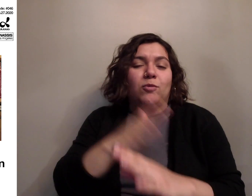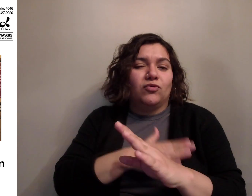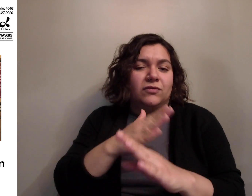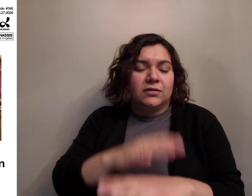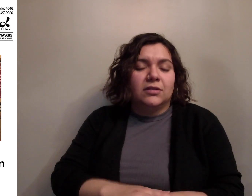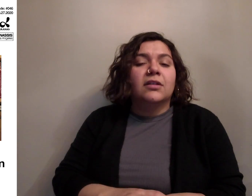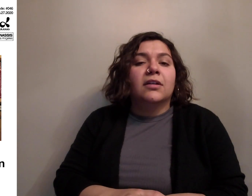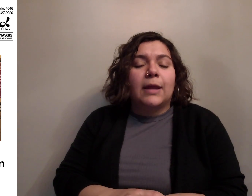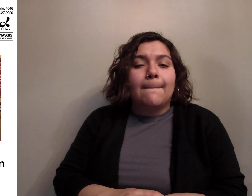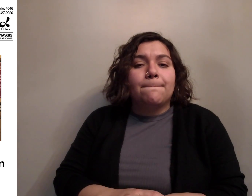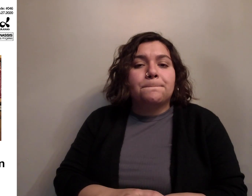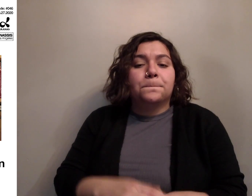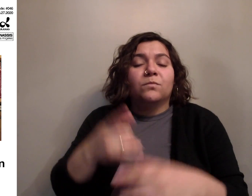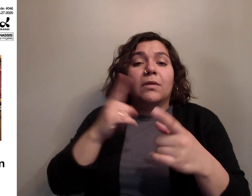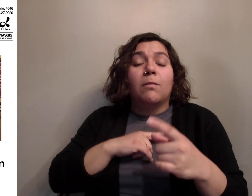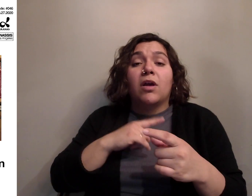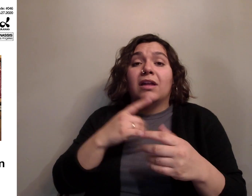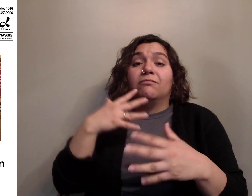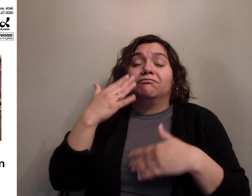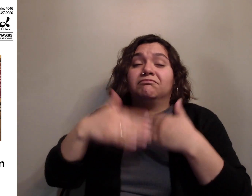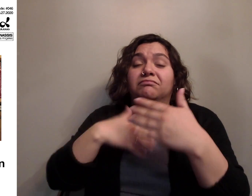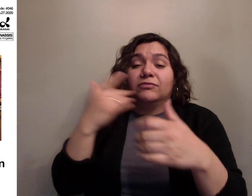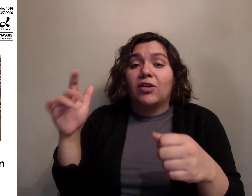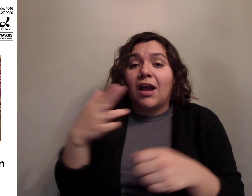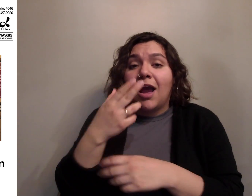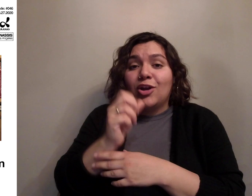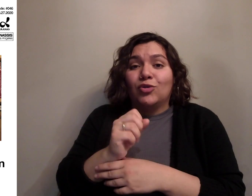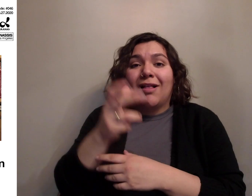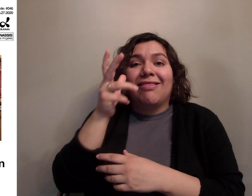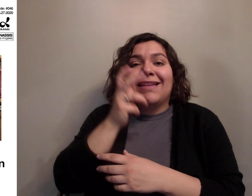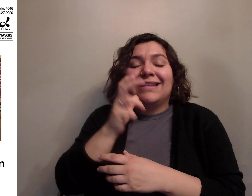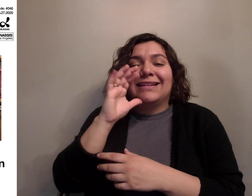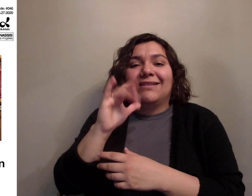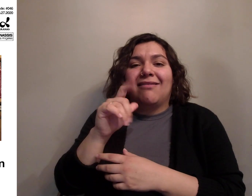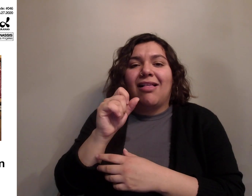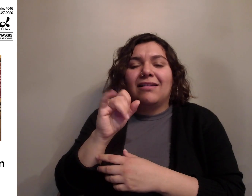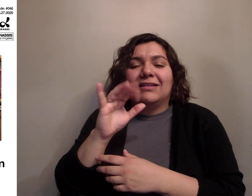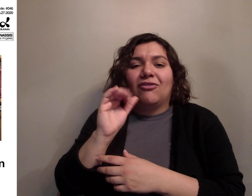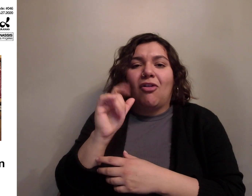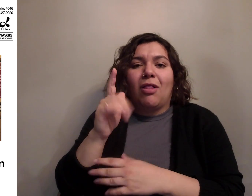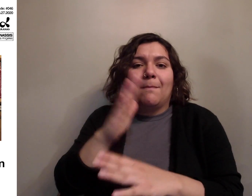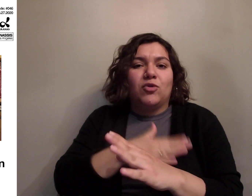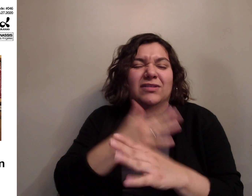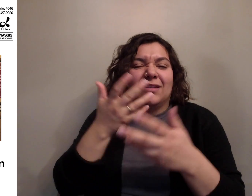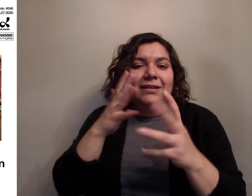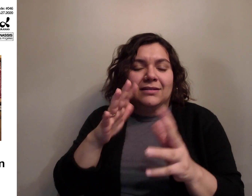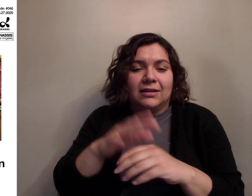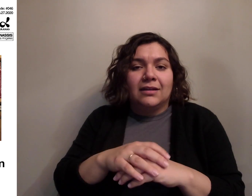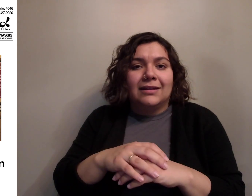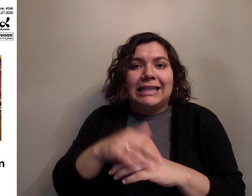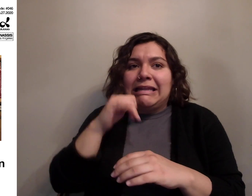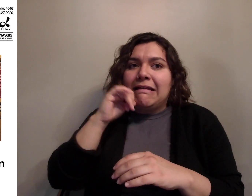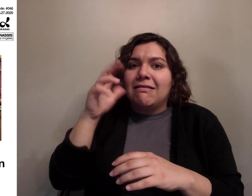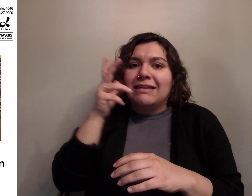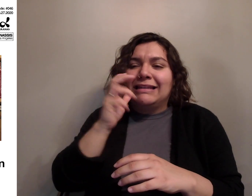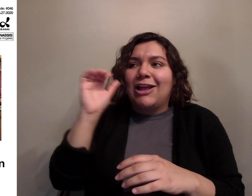music. And I'd somehow gotten all the way through high school without listening to a note